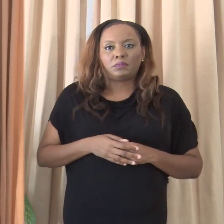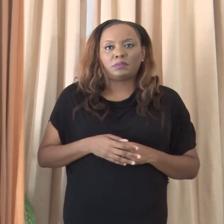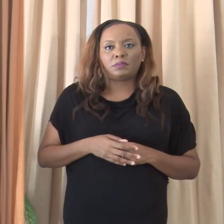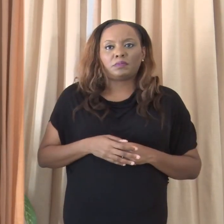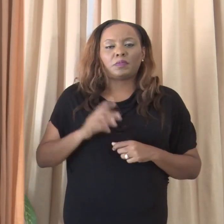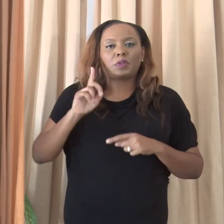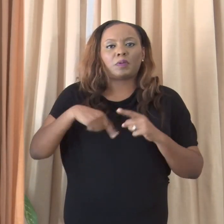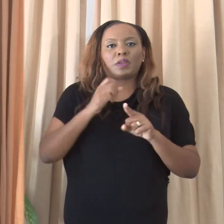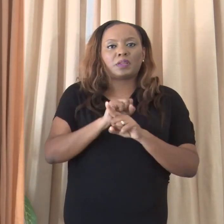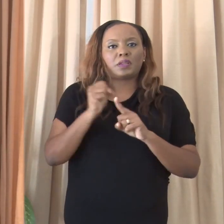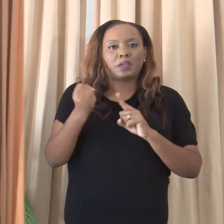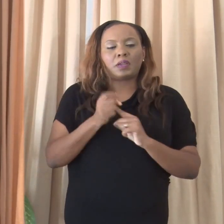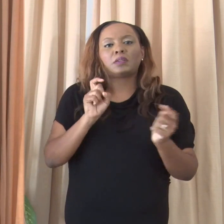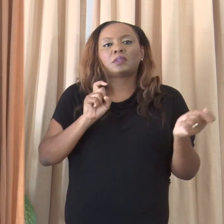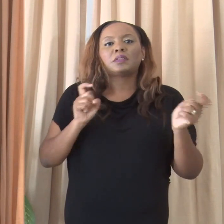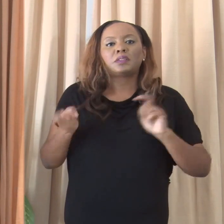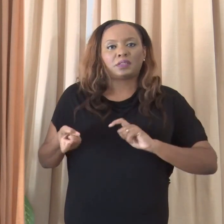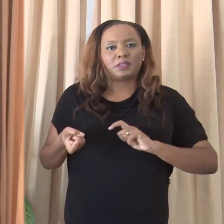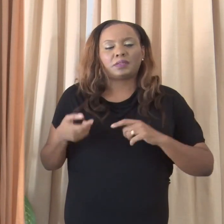situation confronting us.